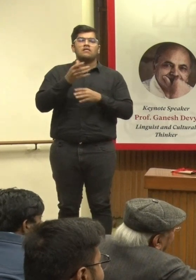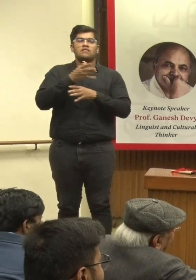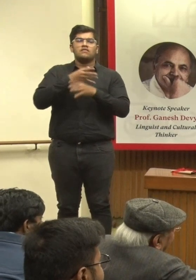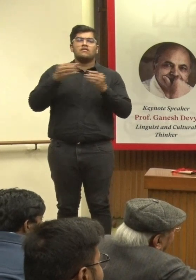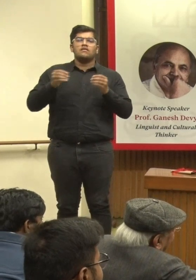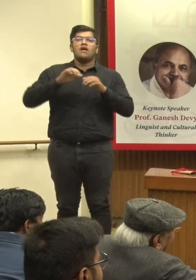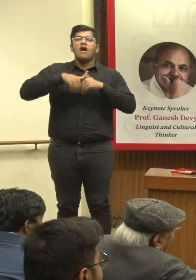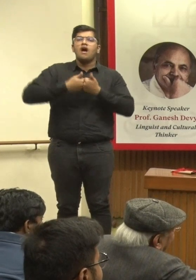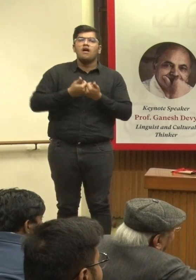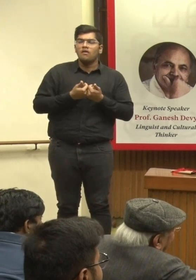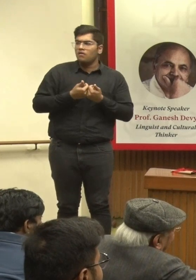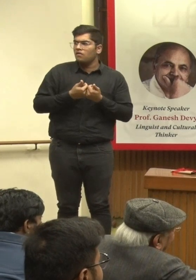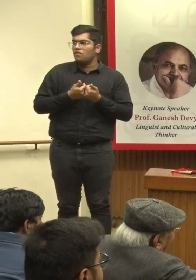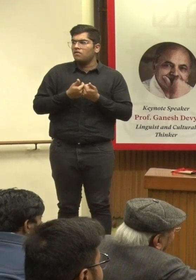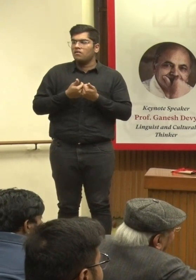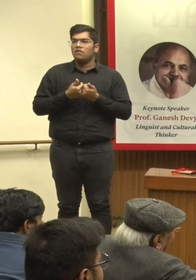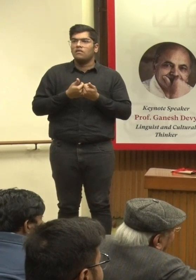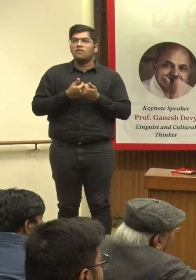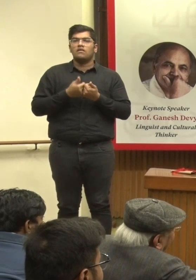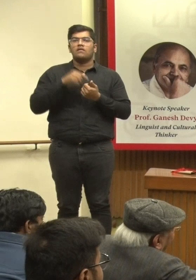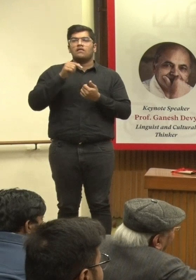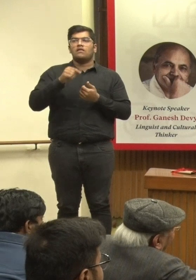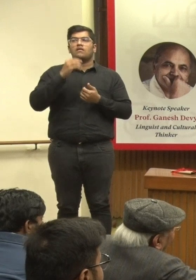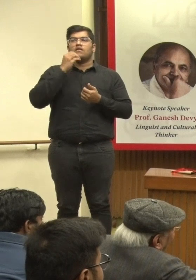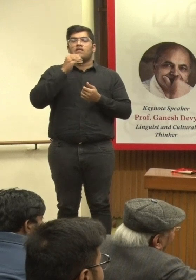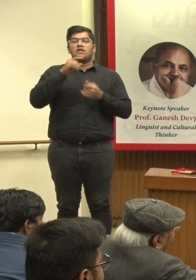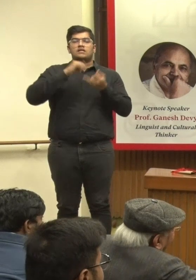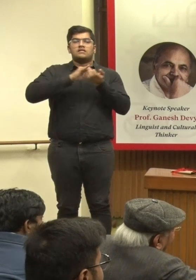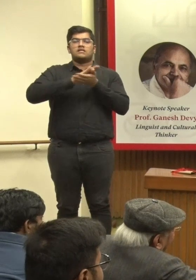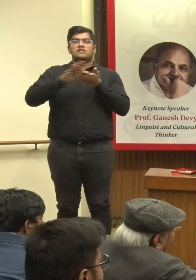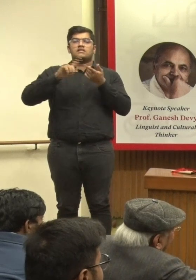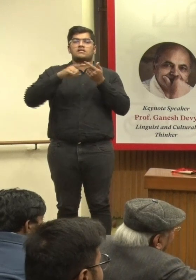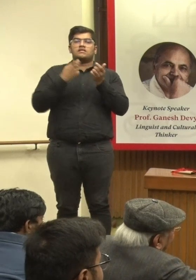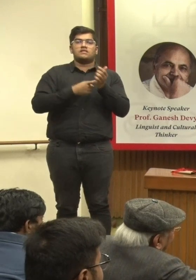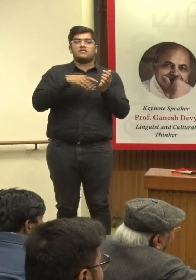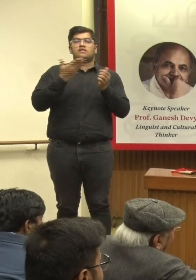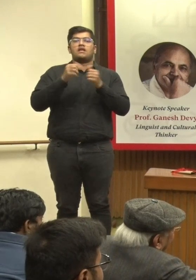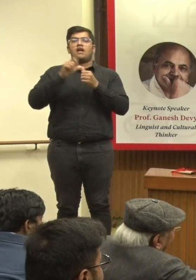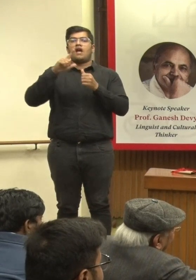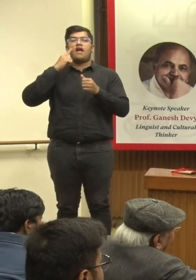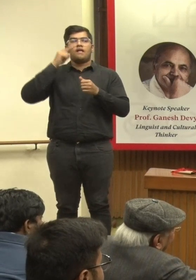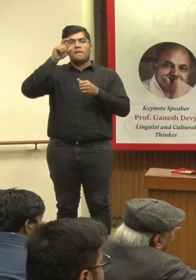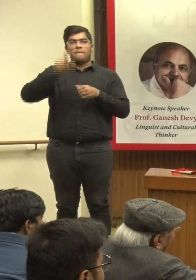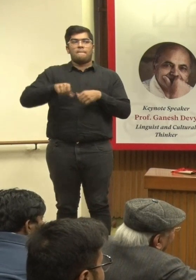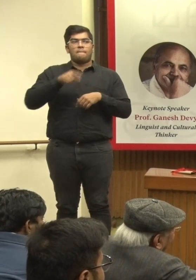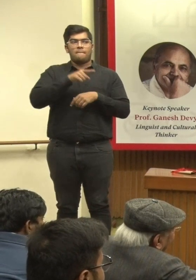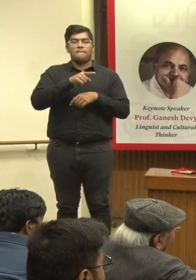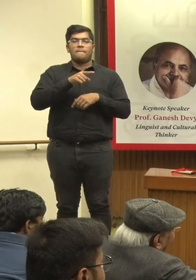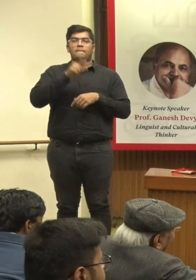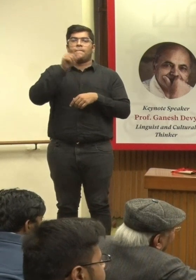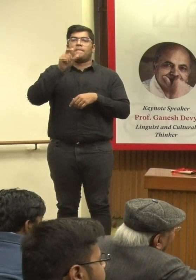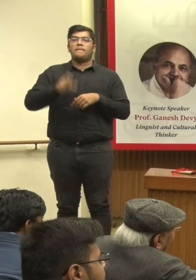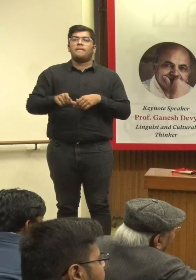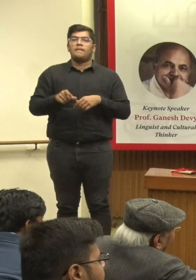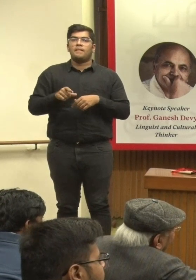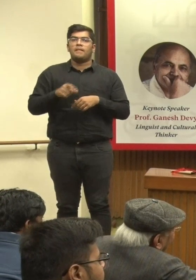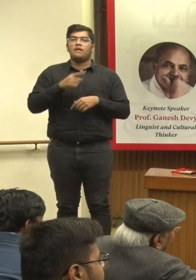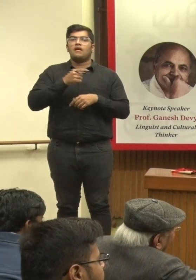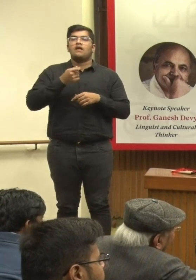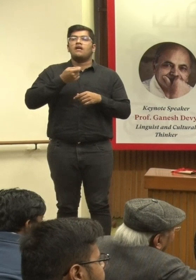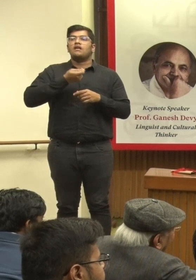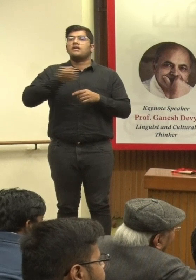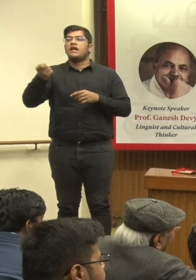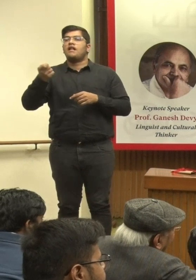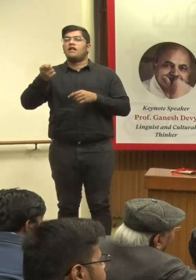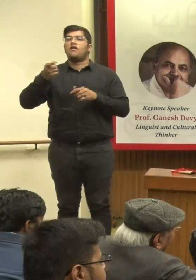was, Sher Ali Afradi was there. He picked up a knife, stabbed me. That's how Lord Mayo died. He